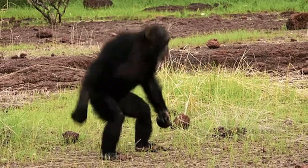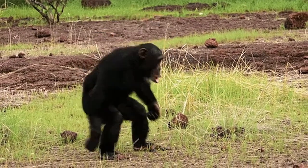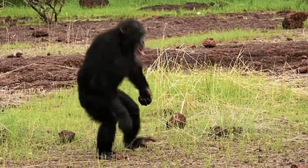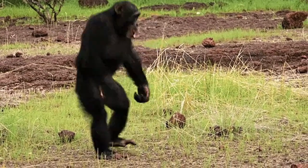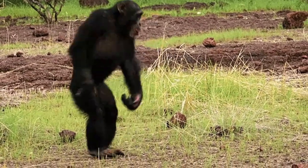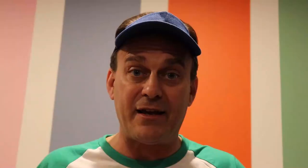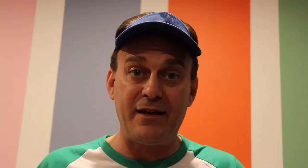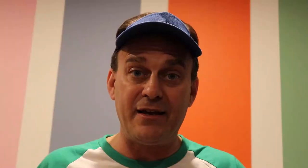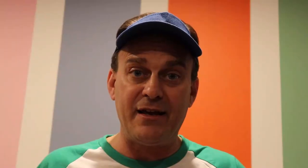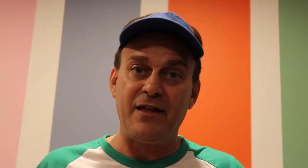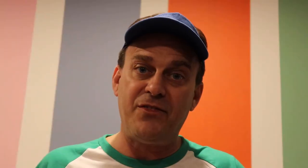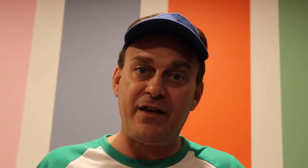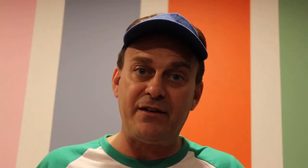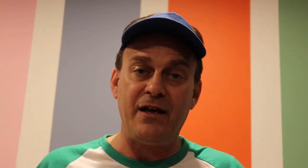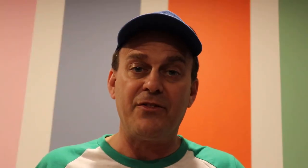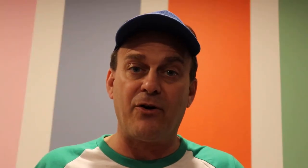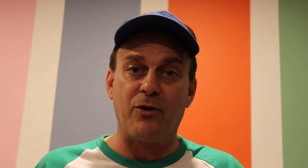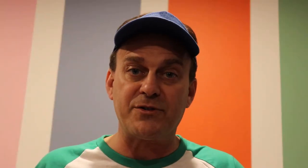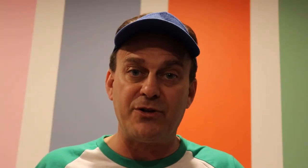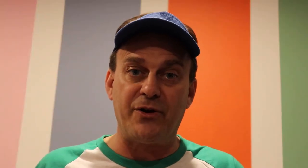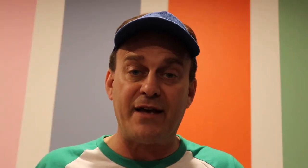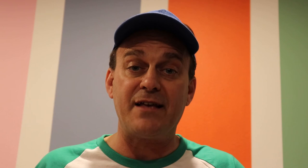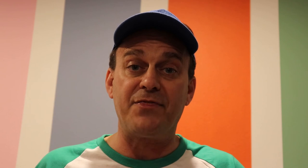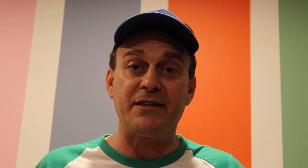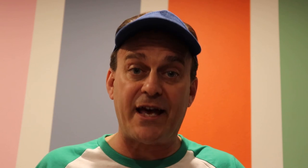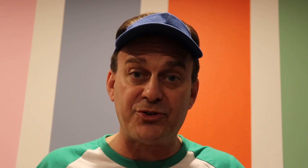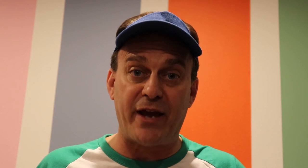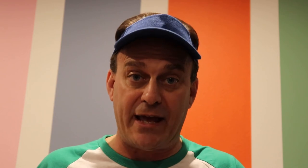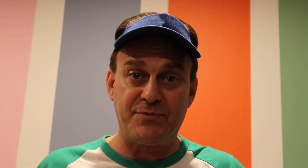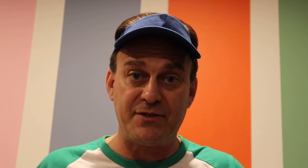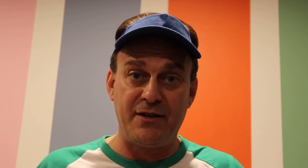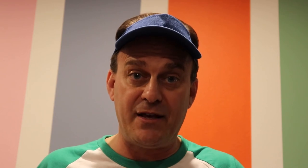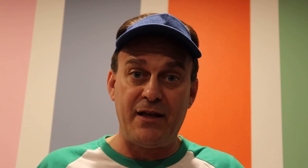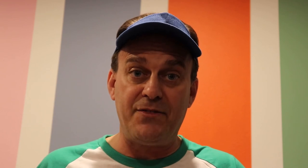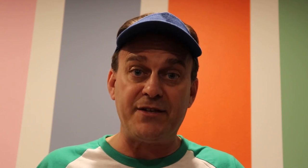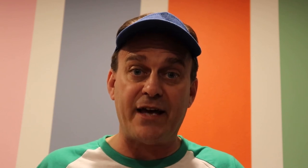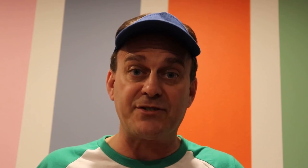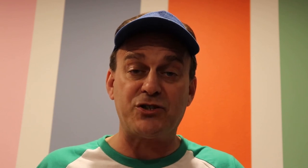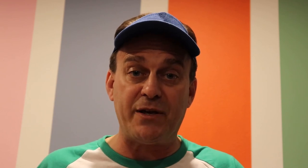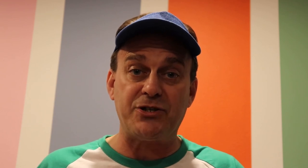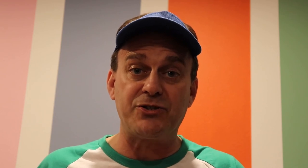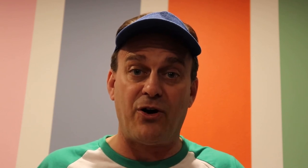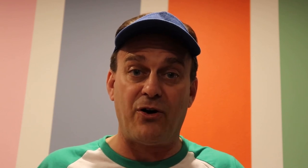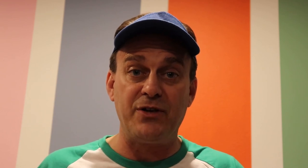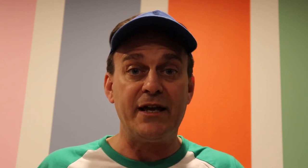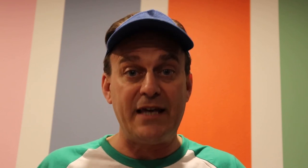Then there are what's known as the lesser apes. This has a species called